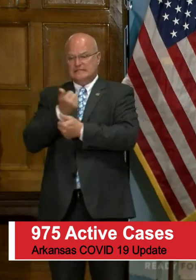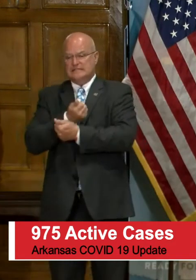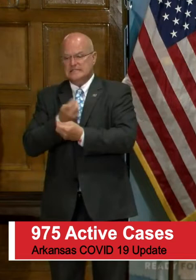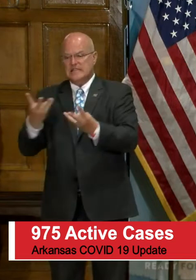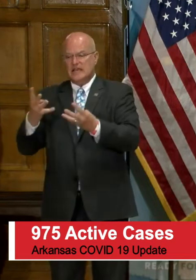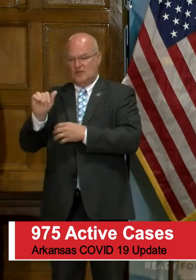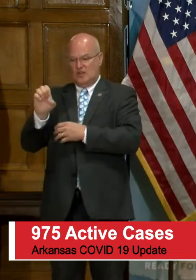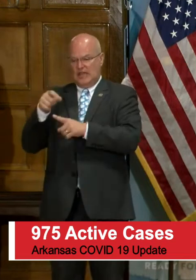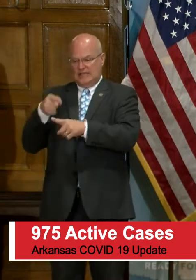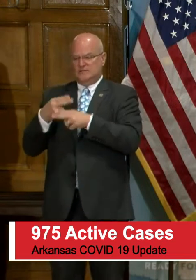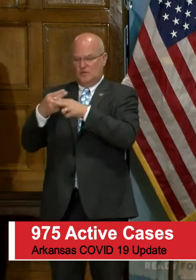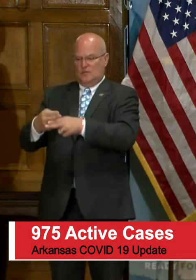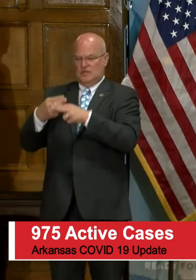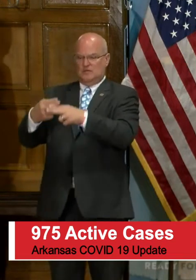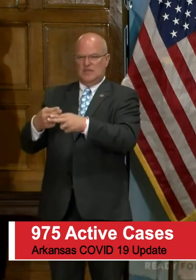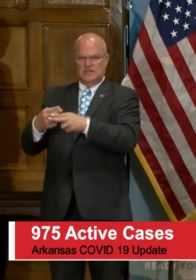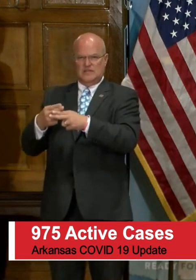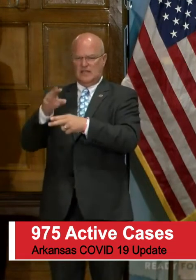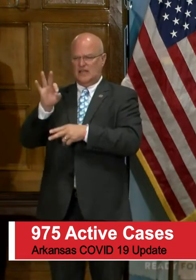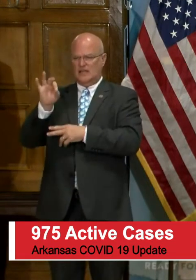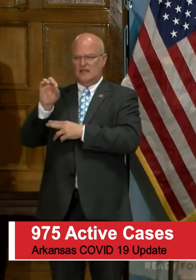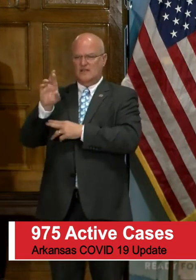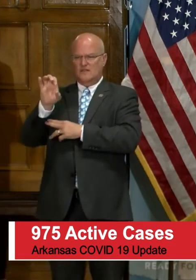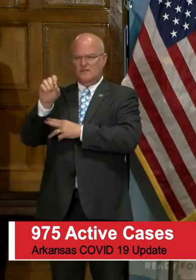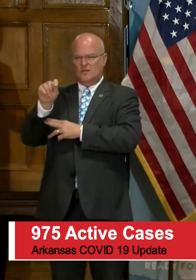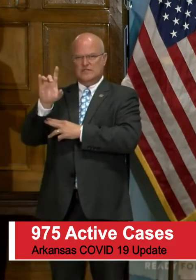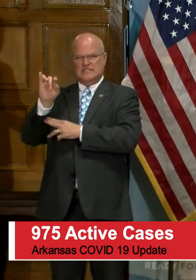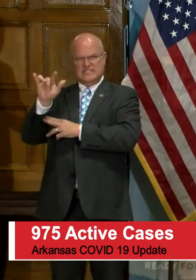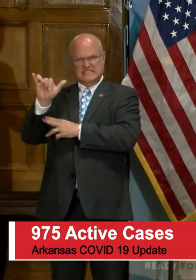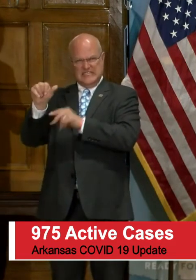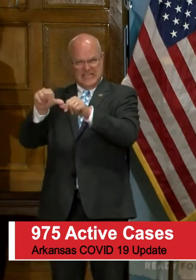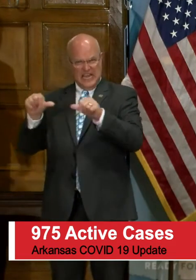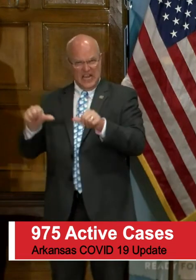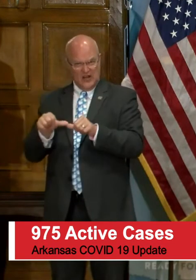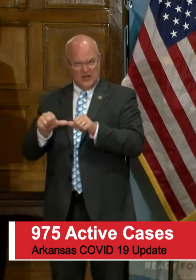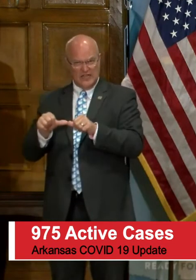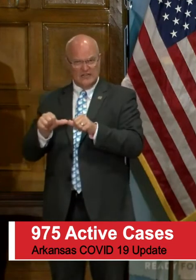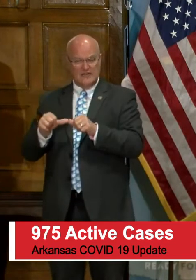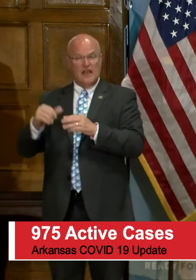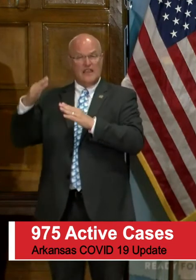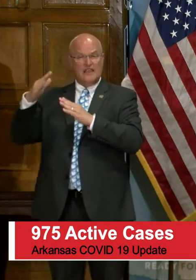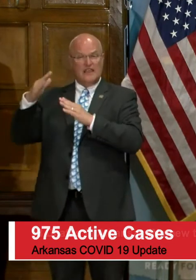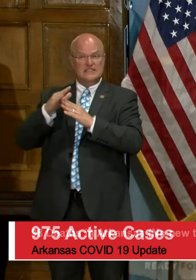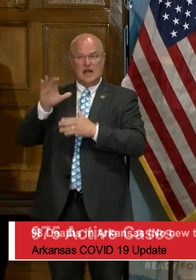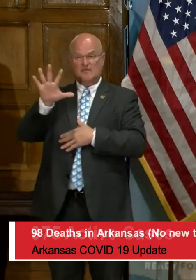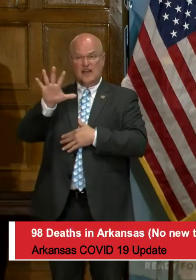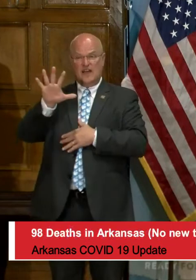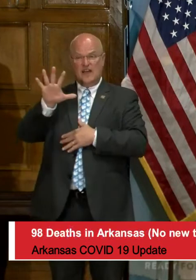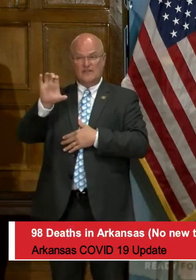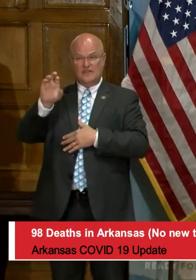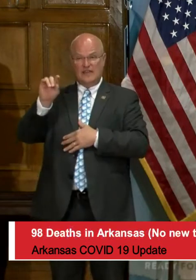of cases, we've mentioned the Forest City area, I've mentioned the top 5 counties.